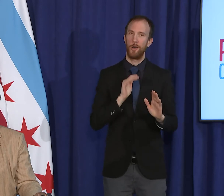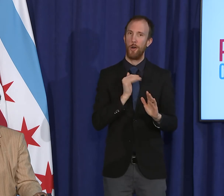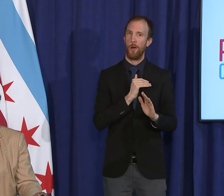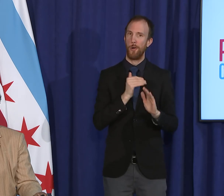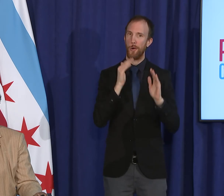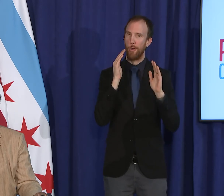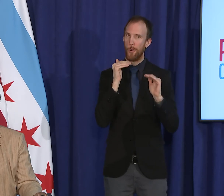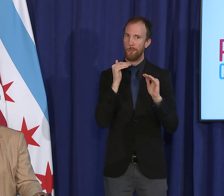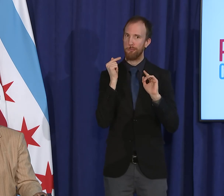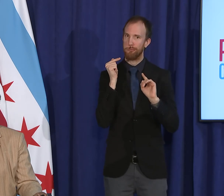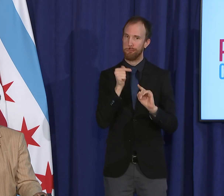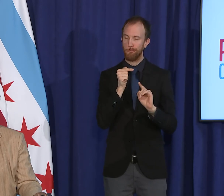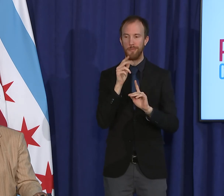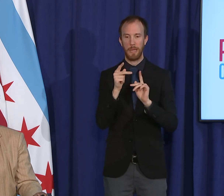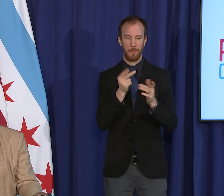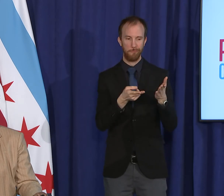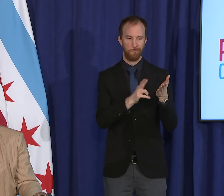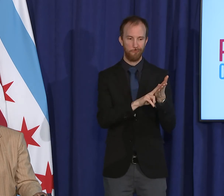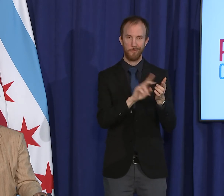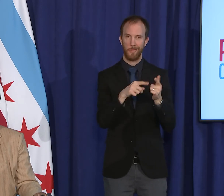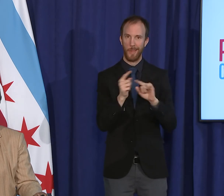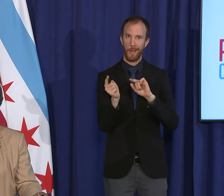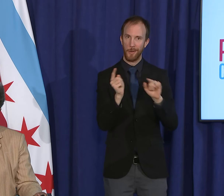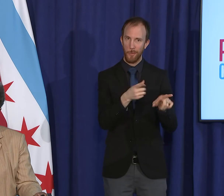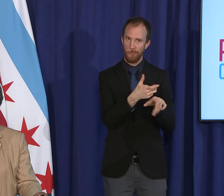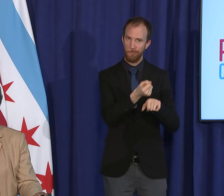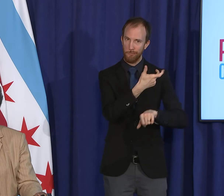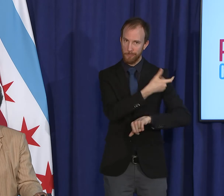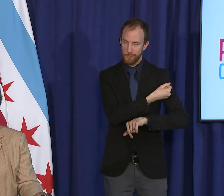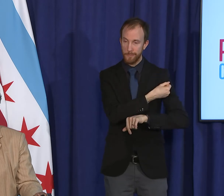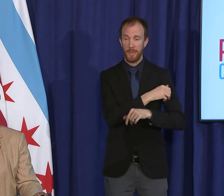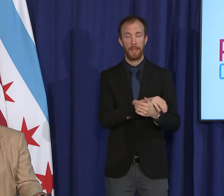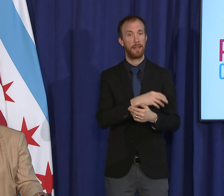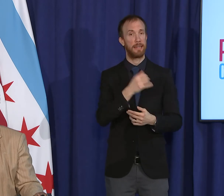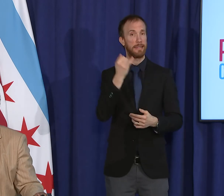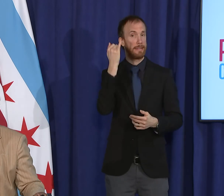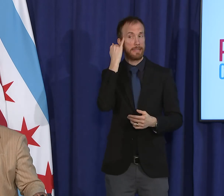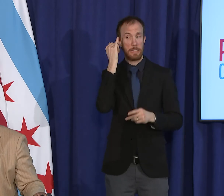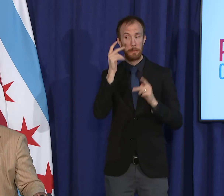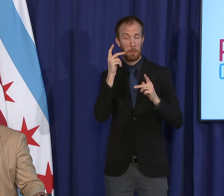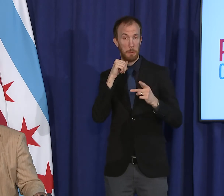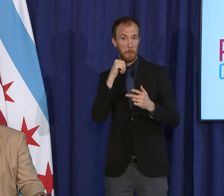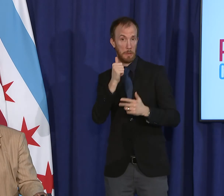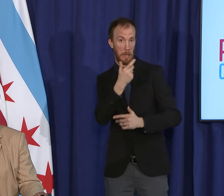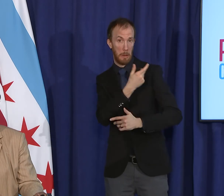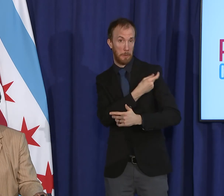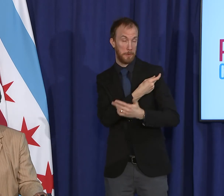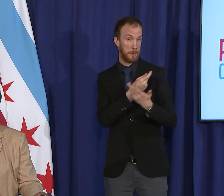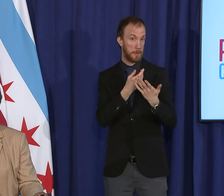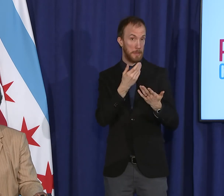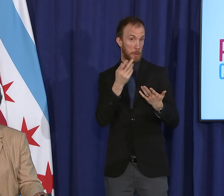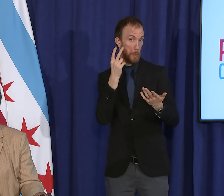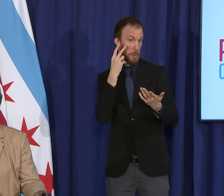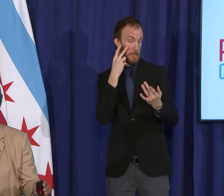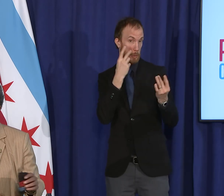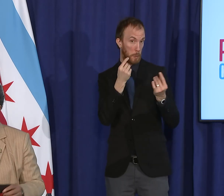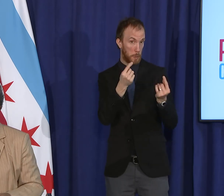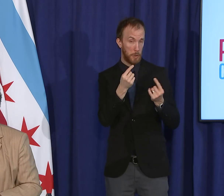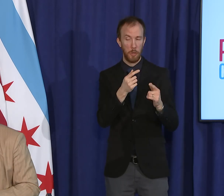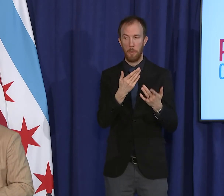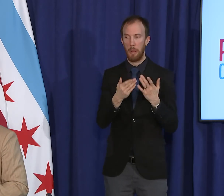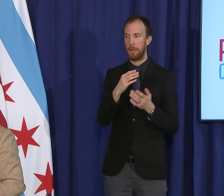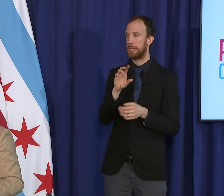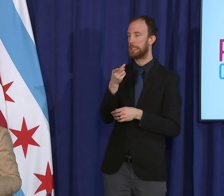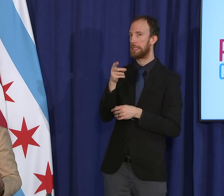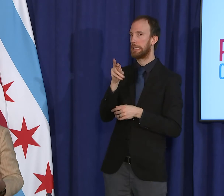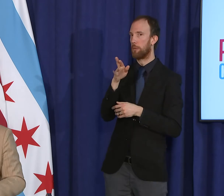It's going to be difficult if people don't show up to be able to transfer that, but maybe I'll let Dr. Arwady go into the finer details